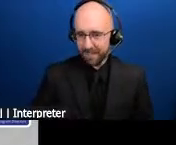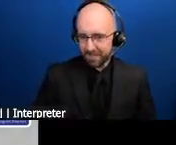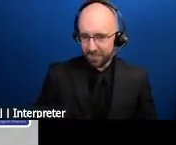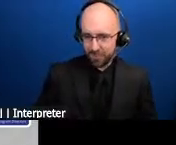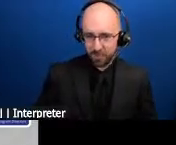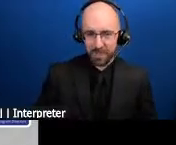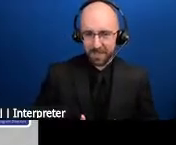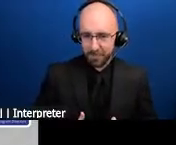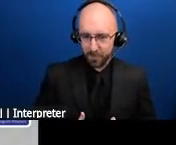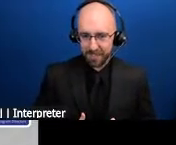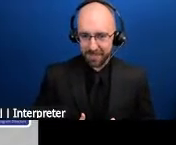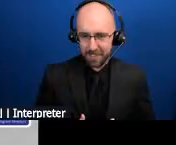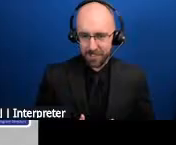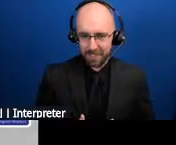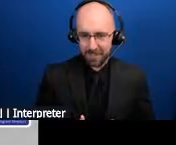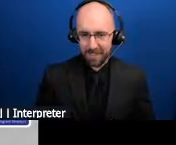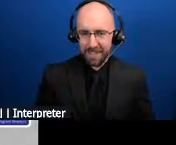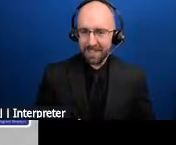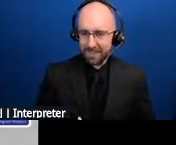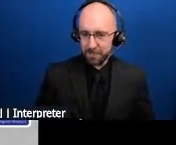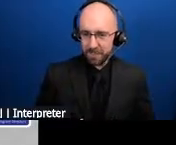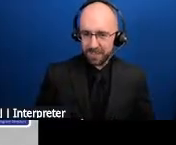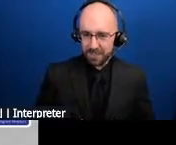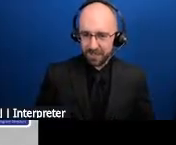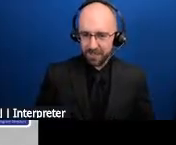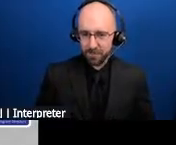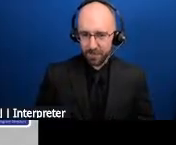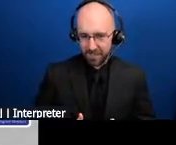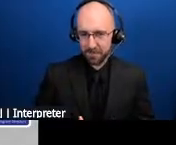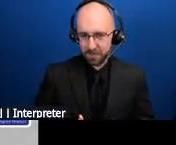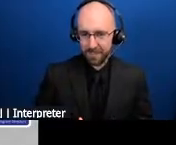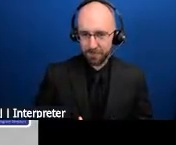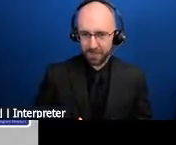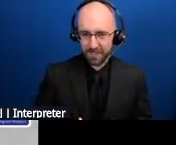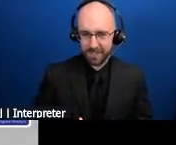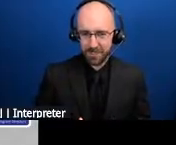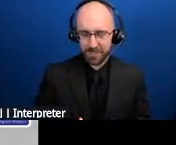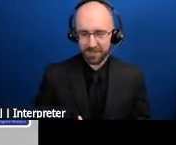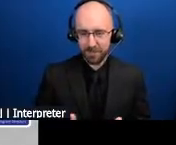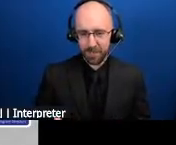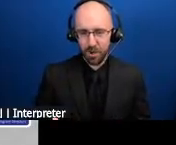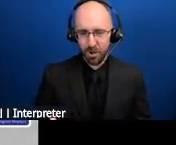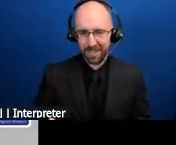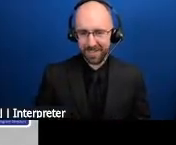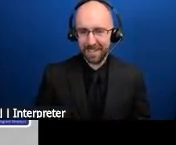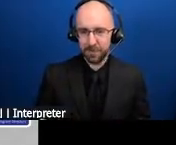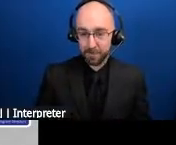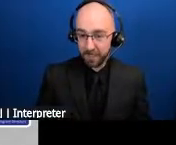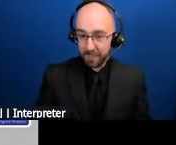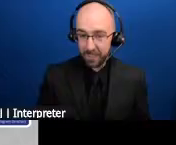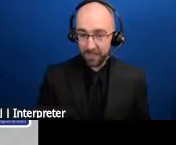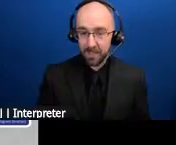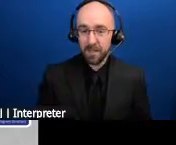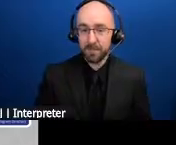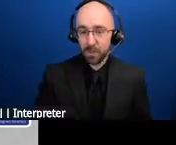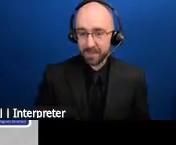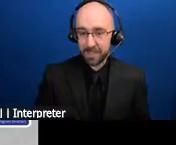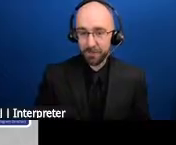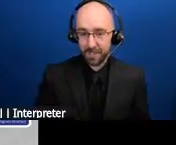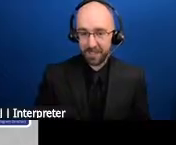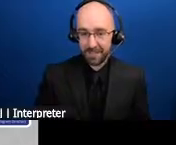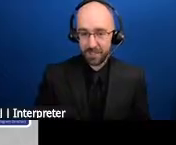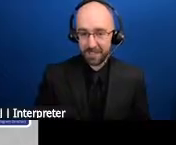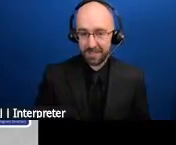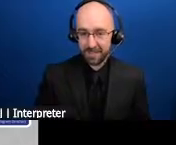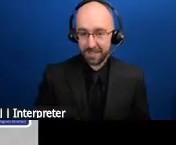So, like I said earlier, we're a deaf organization, and typically, when it comes to a deaf organization, we are in need of funding. Most